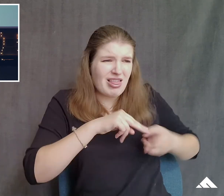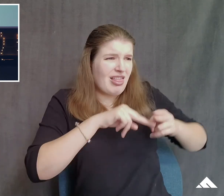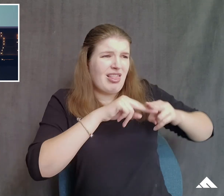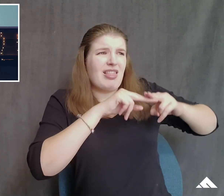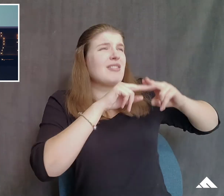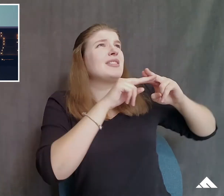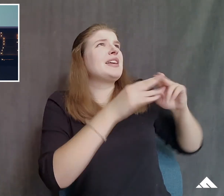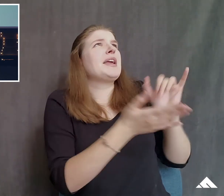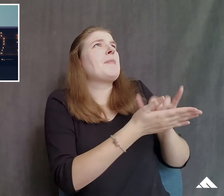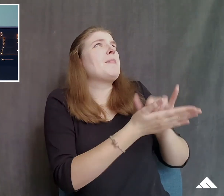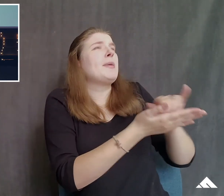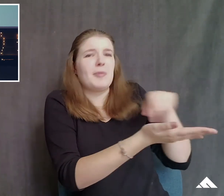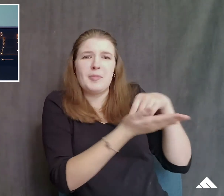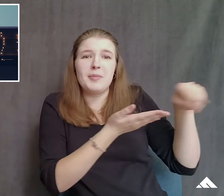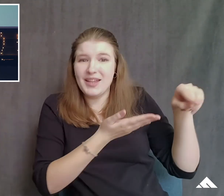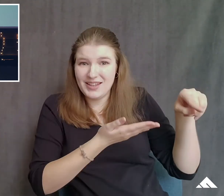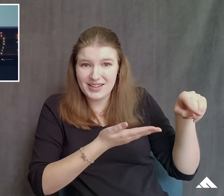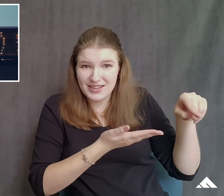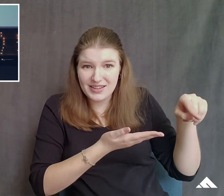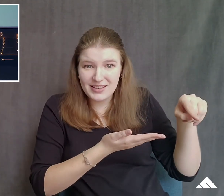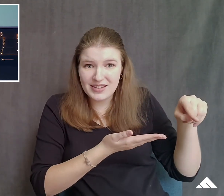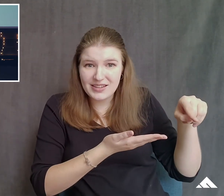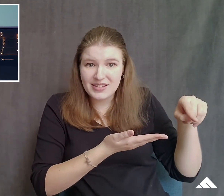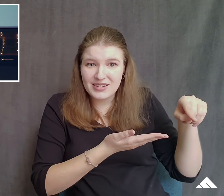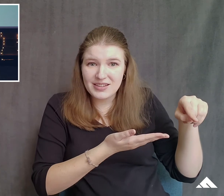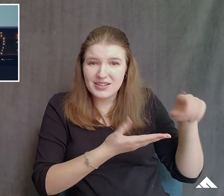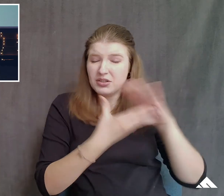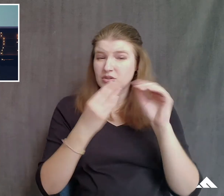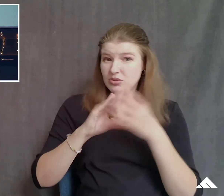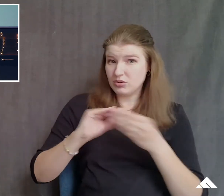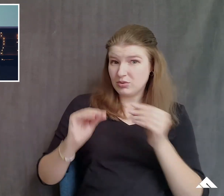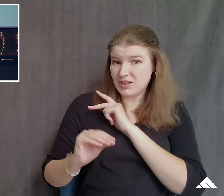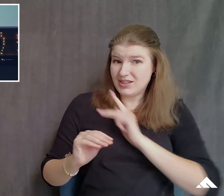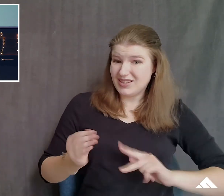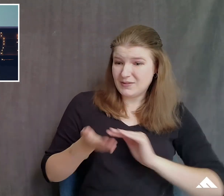Why did this king in this story forgive this guy's debt?